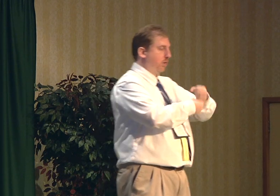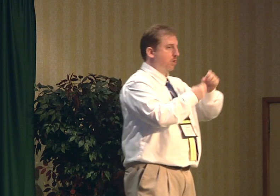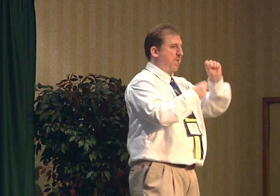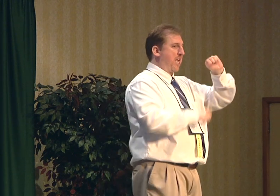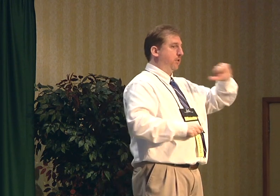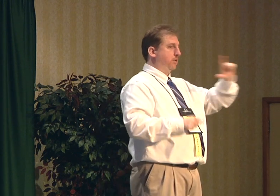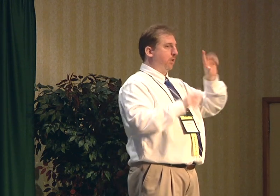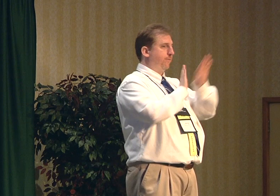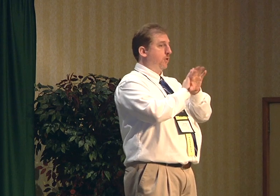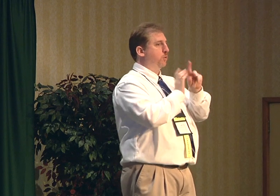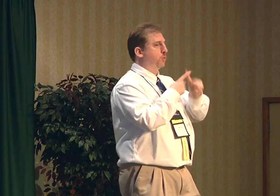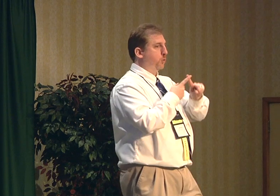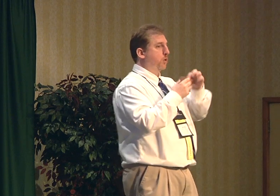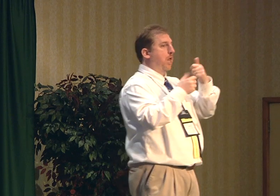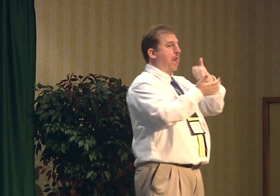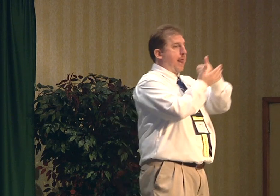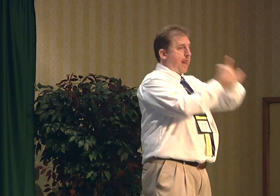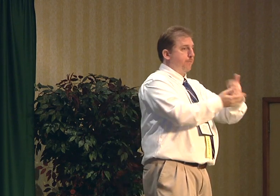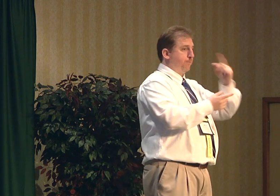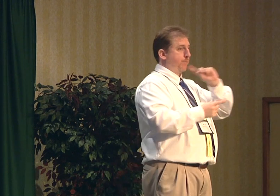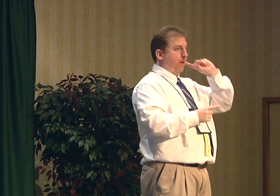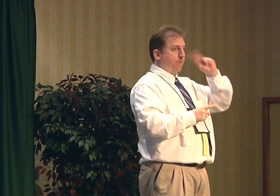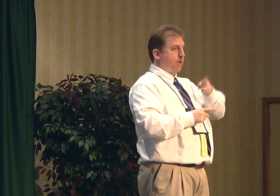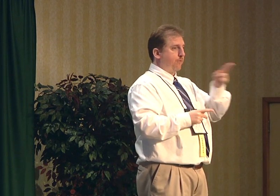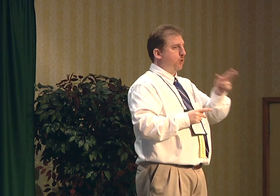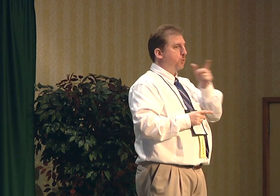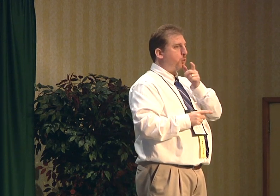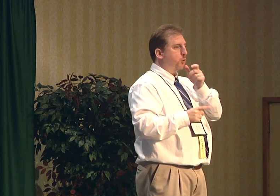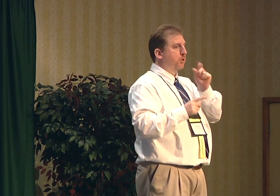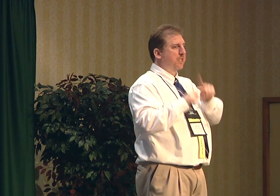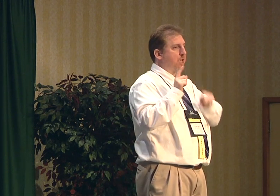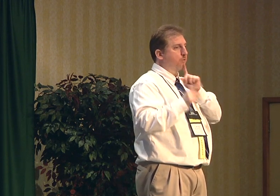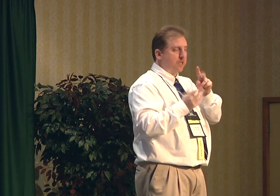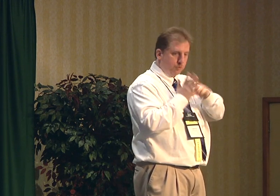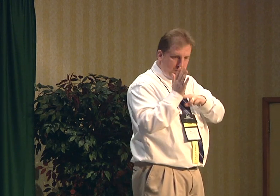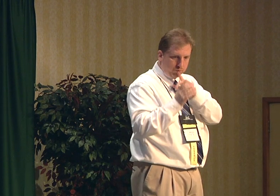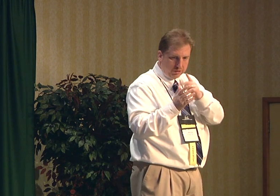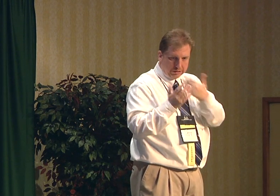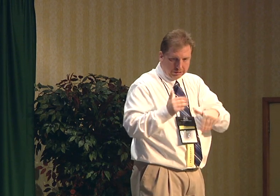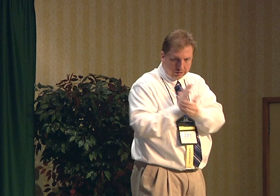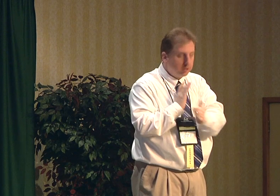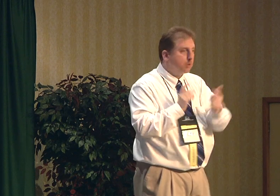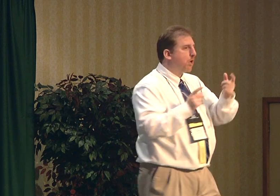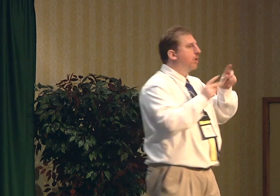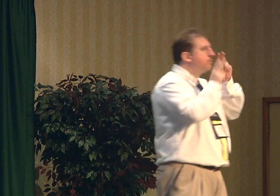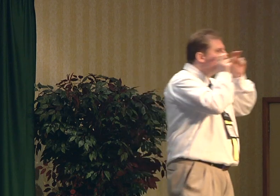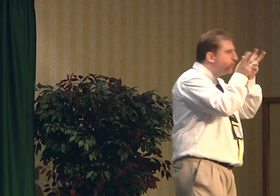be creating an ASL video of that document. So that'll help the deaf and hard of hearing who are not comfortable with reading